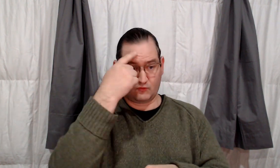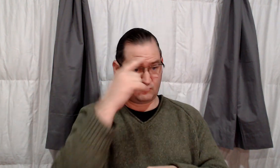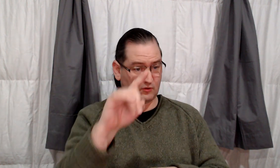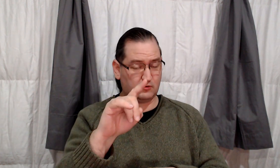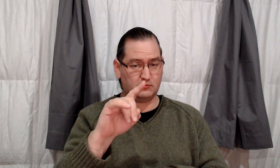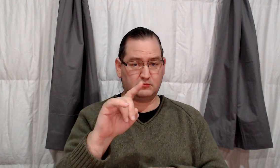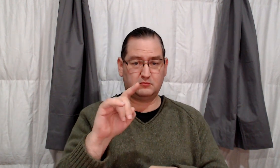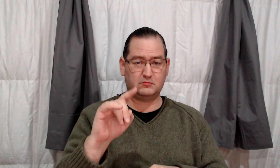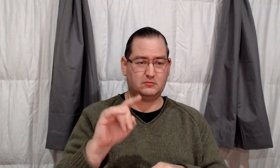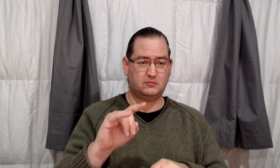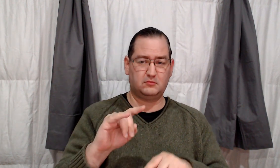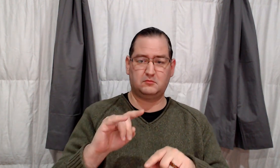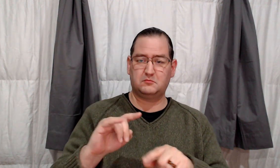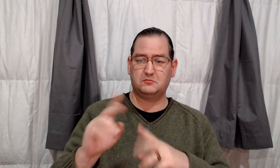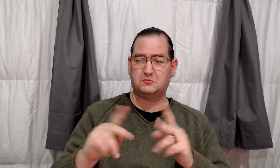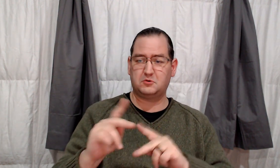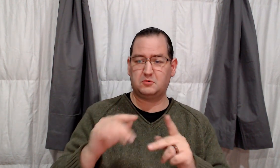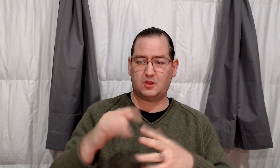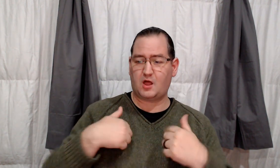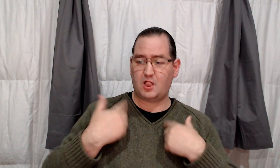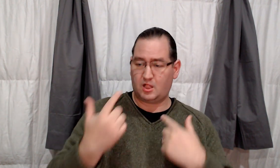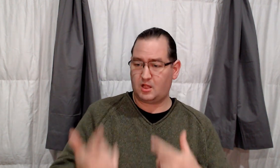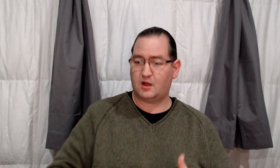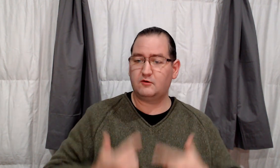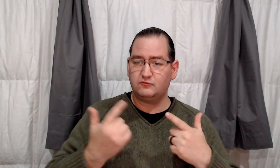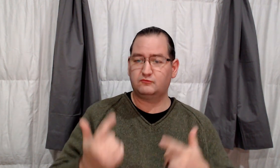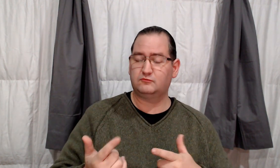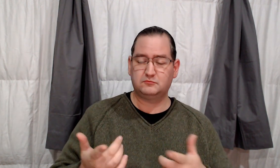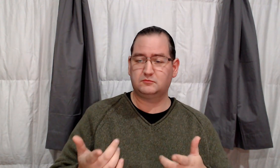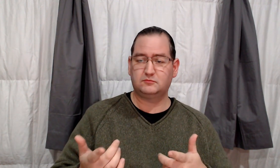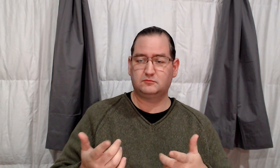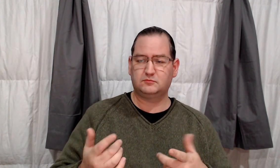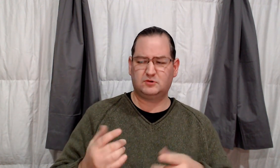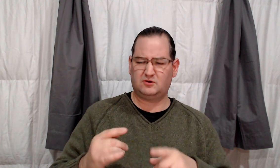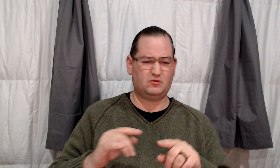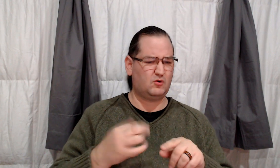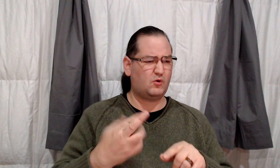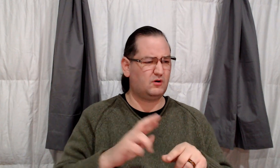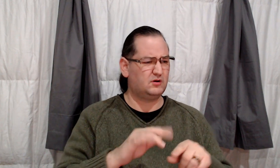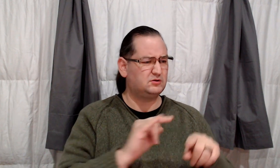Cigarette, having tens of £1,000s more to spend on my family.